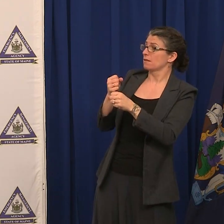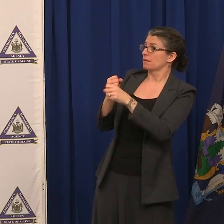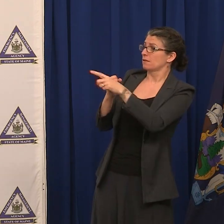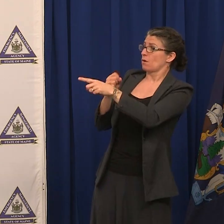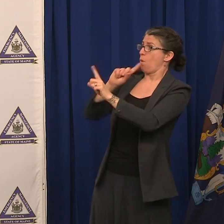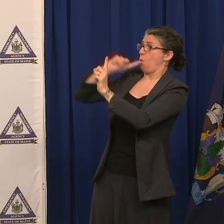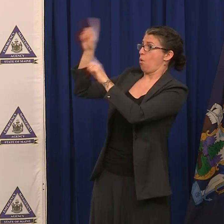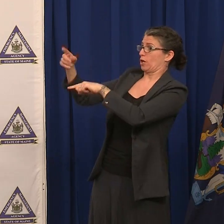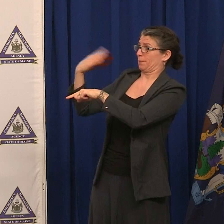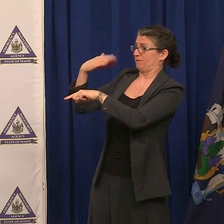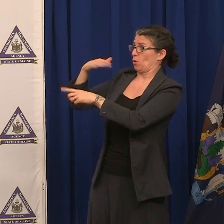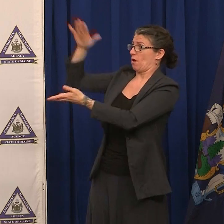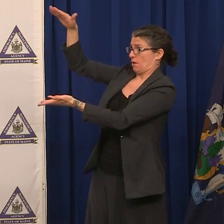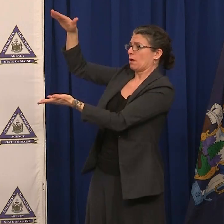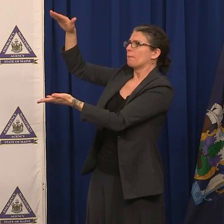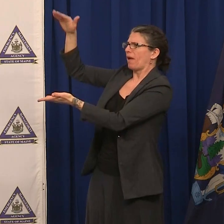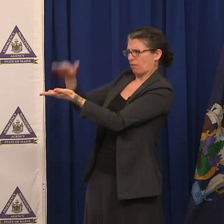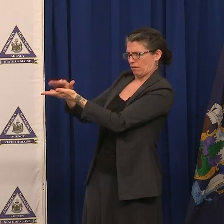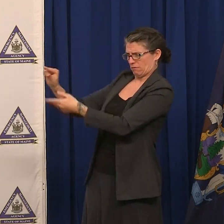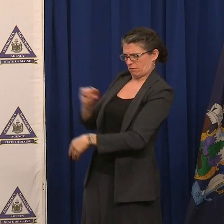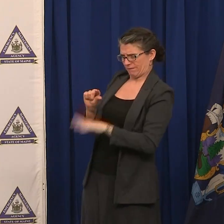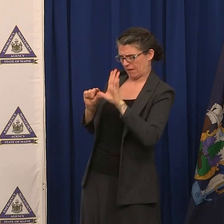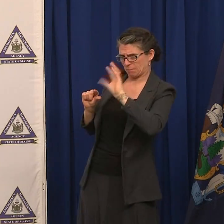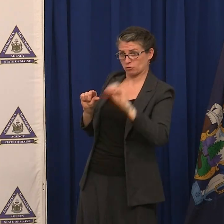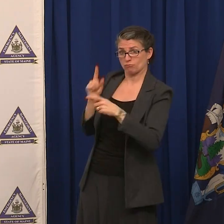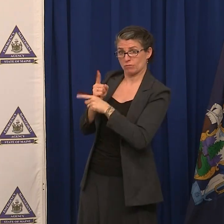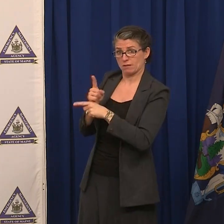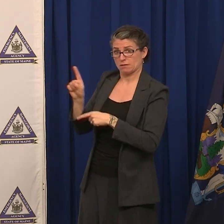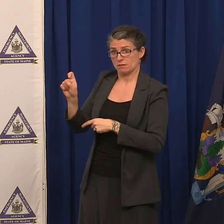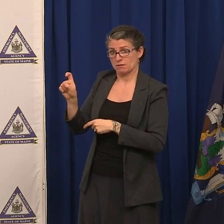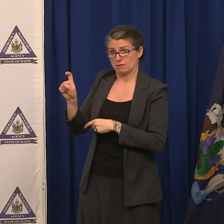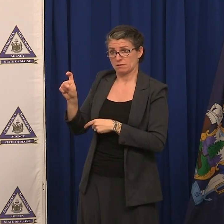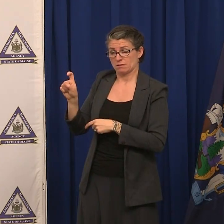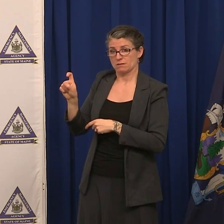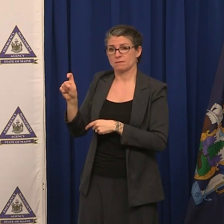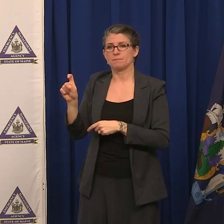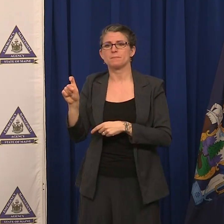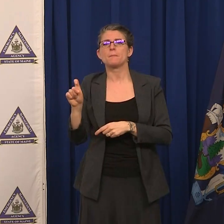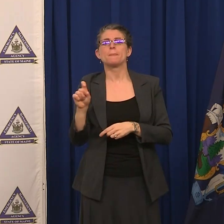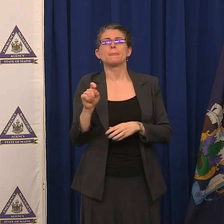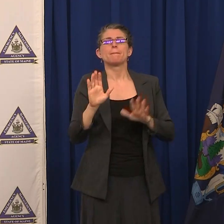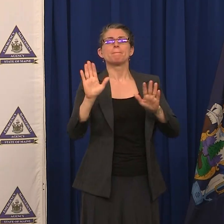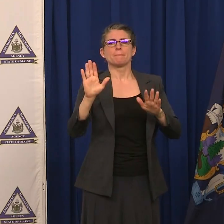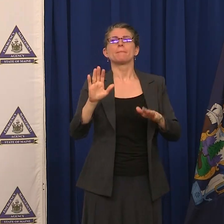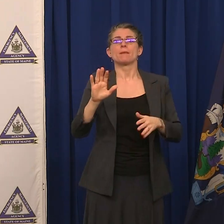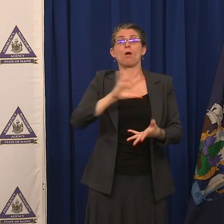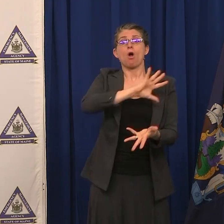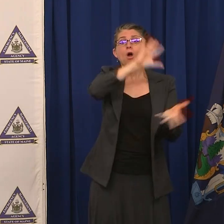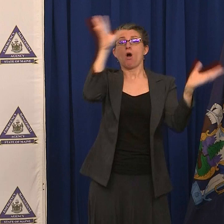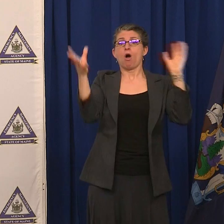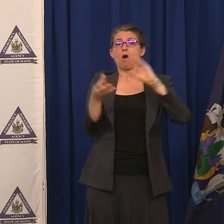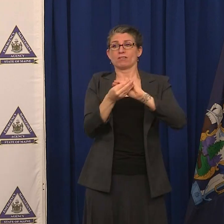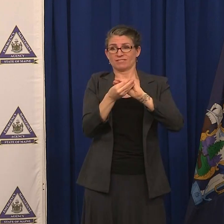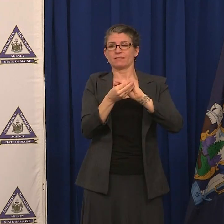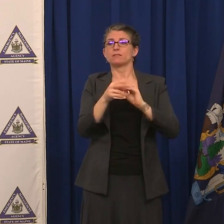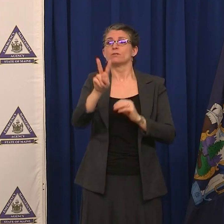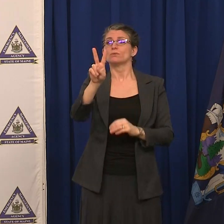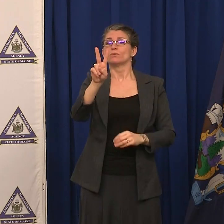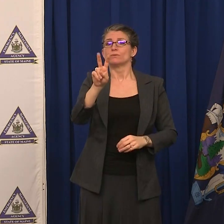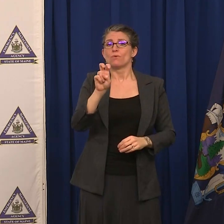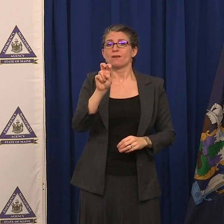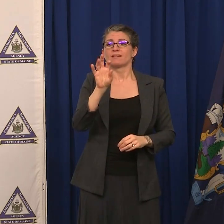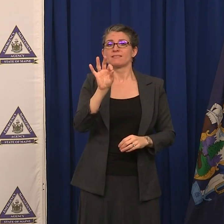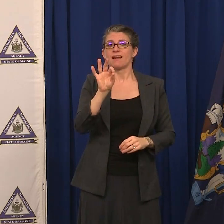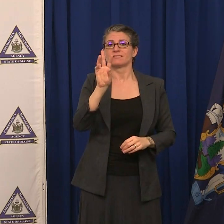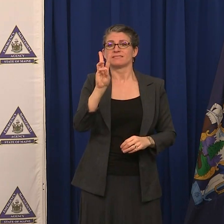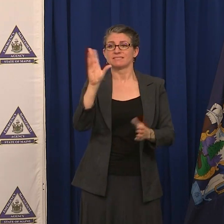we've received in total from the federal government approximately 26,000 or so N95s. With this additional allotment,